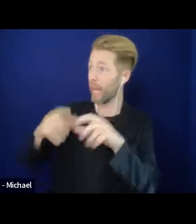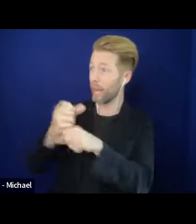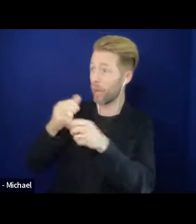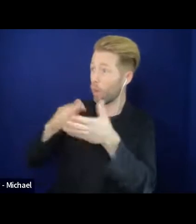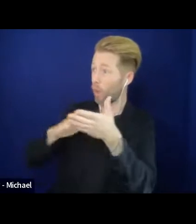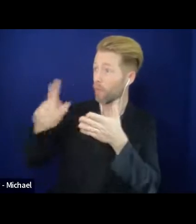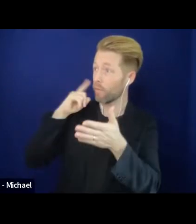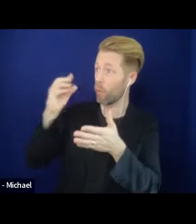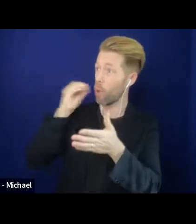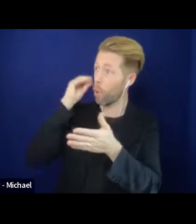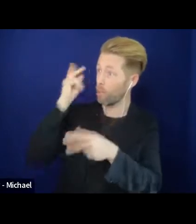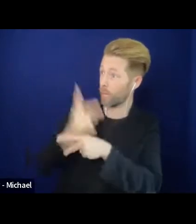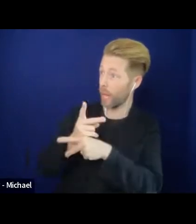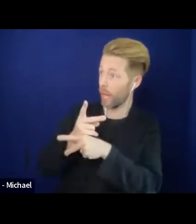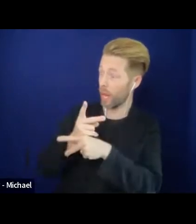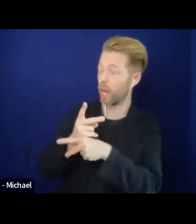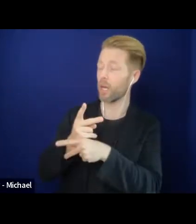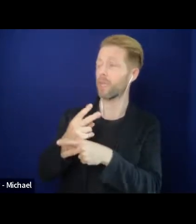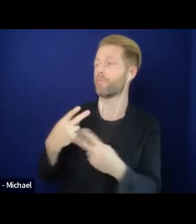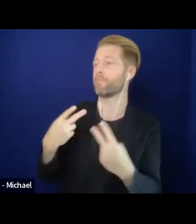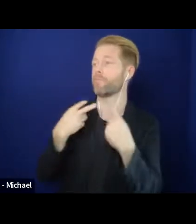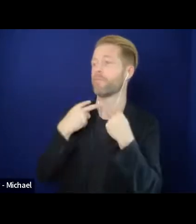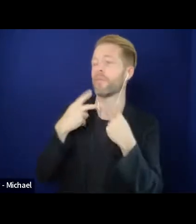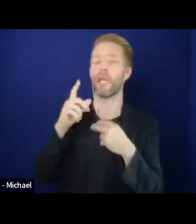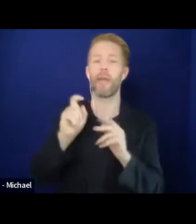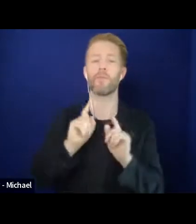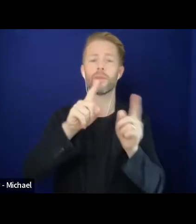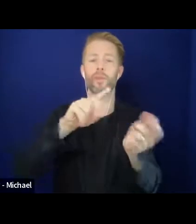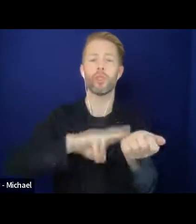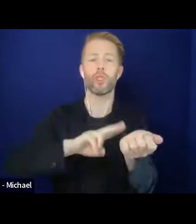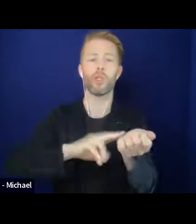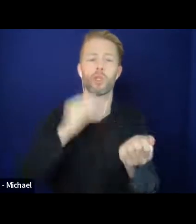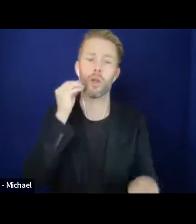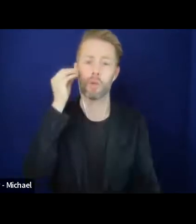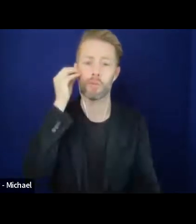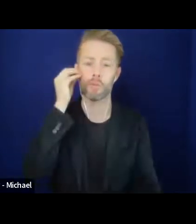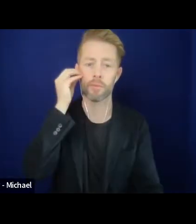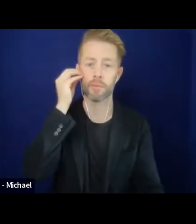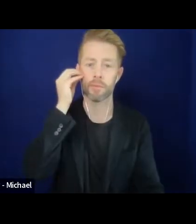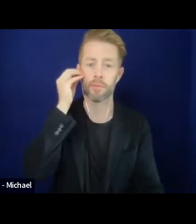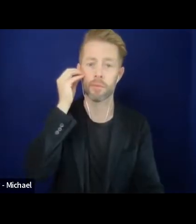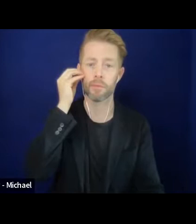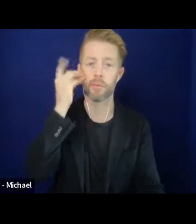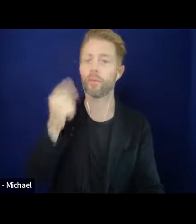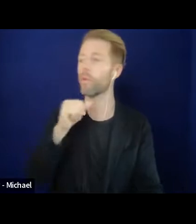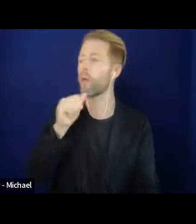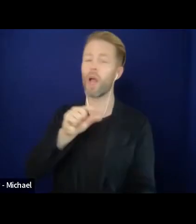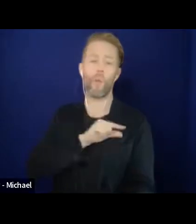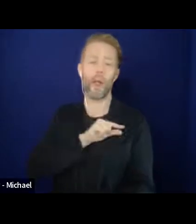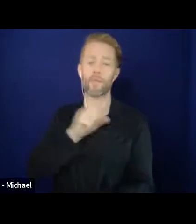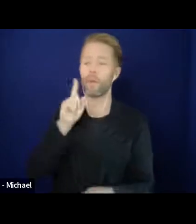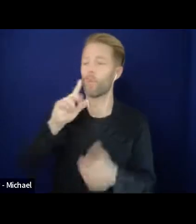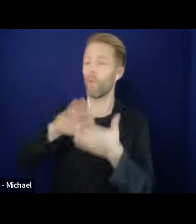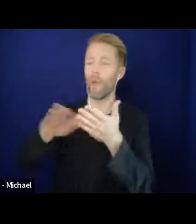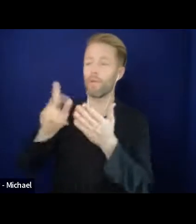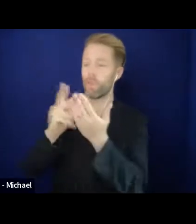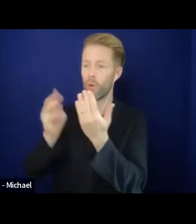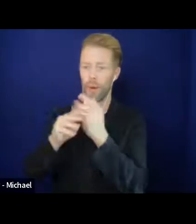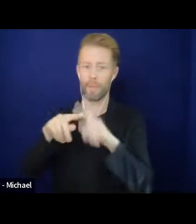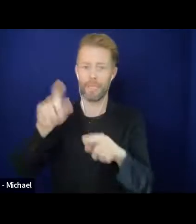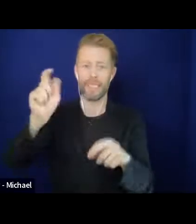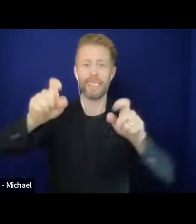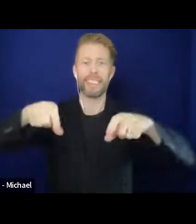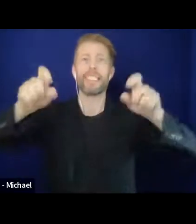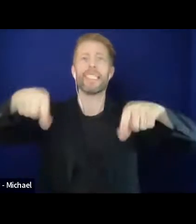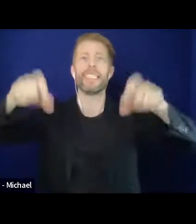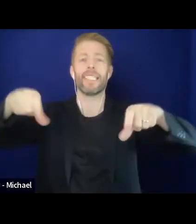can't qualify for the waiver program, but yet they need the services and supports to be able to live. And so